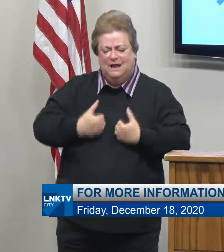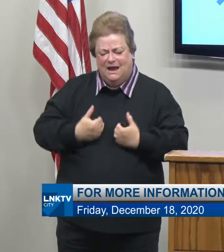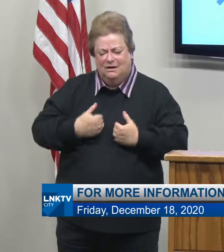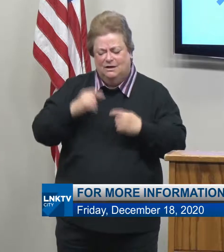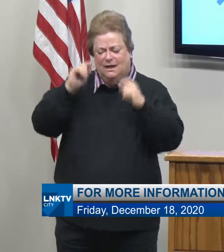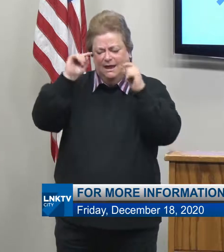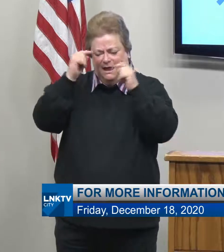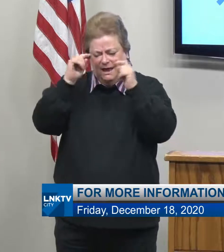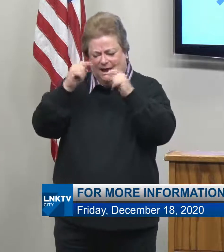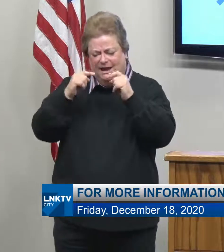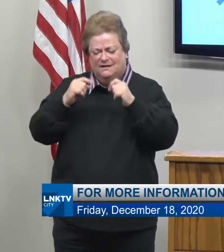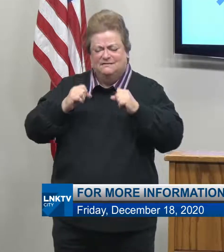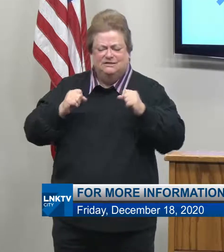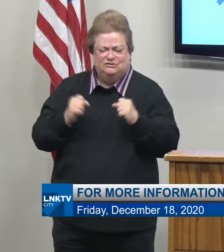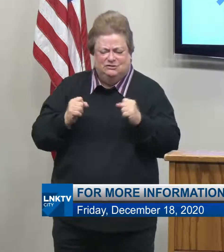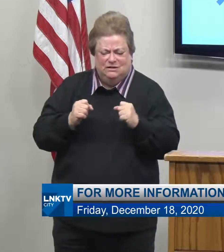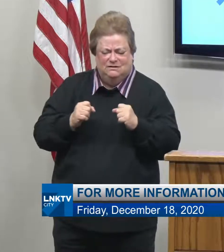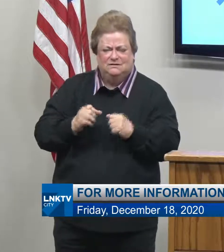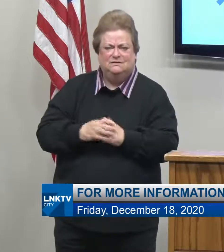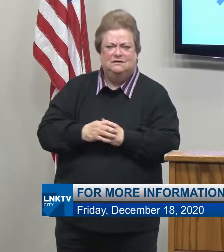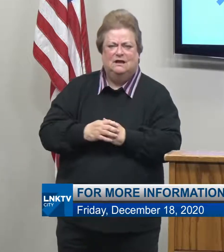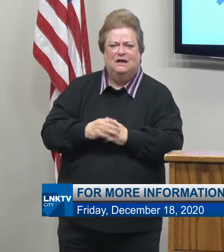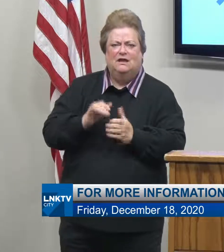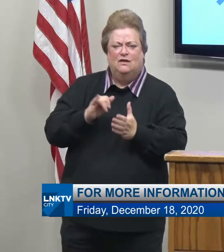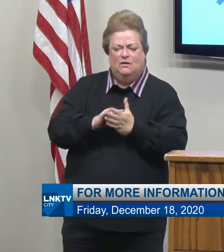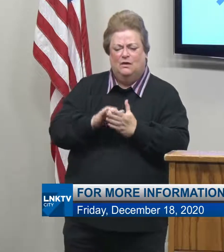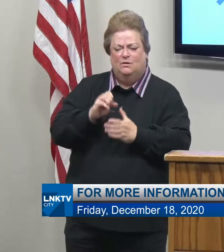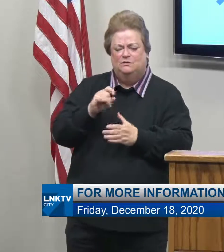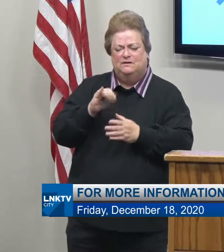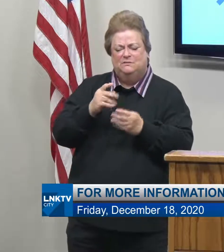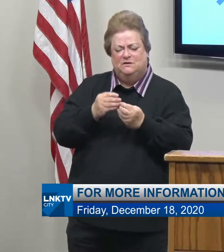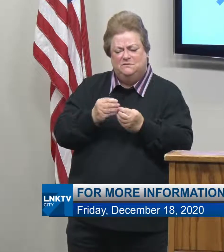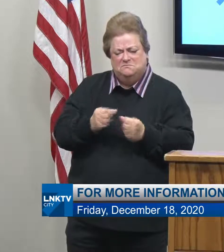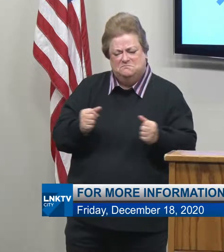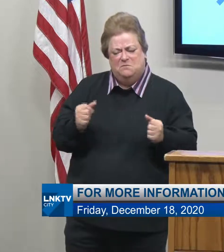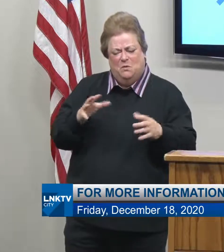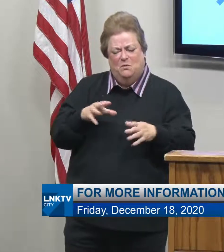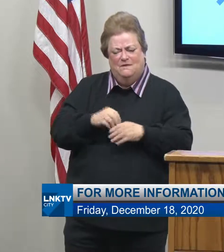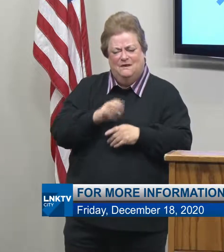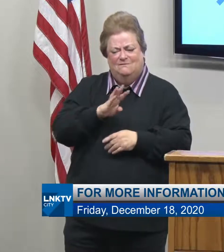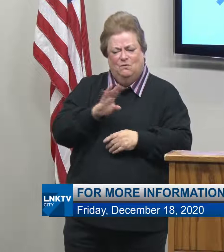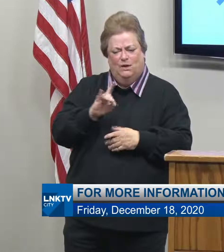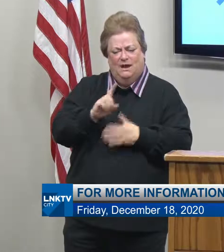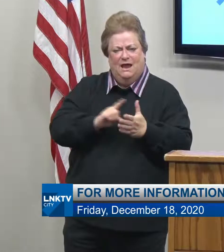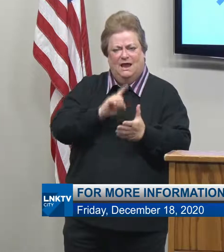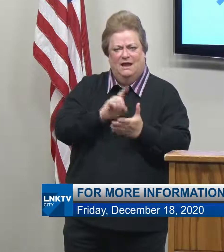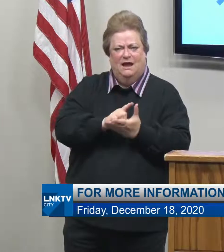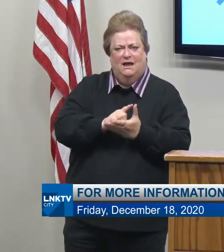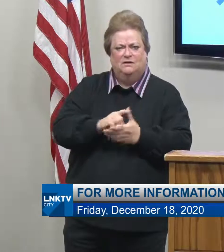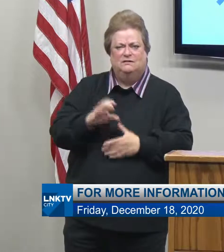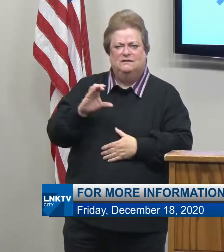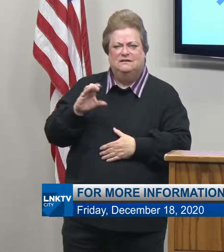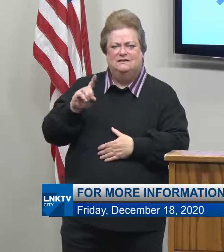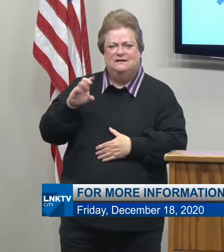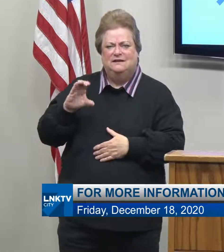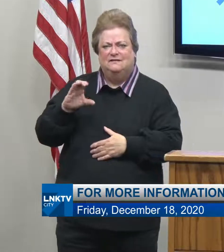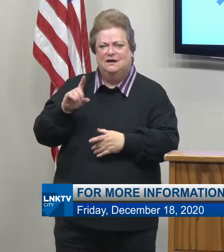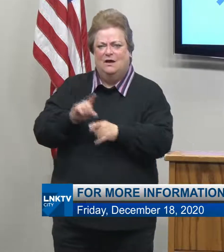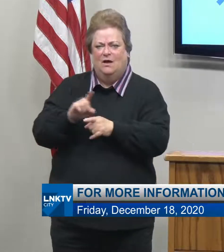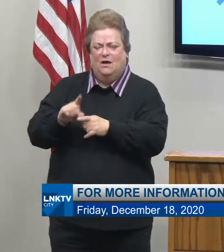and chills. These symptoms usually resolve within 48 hours. The CDC also launched